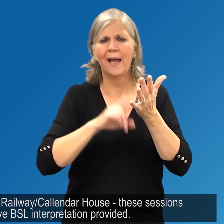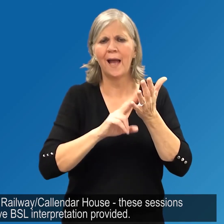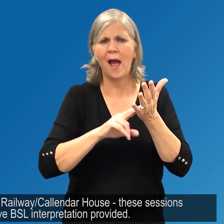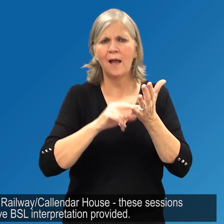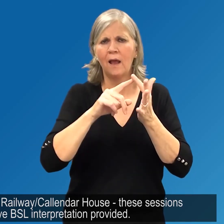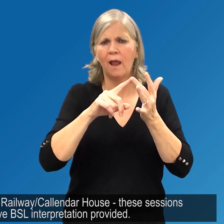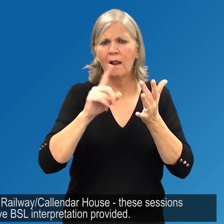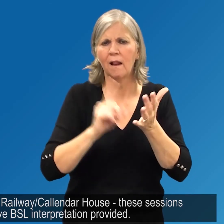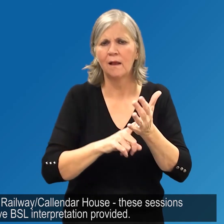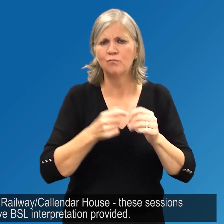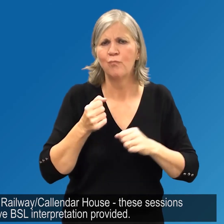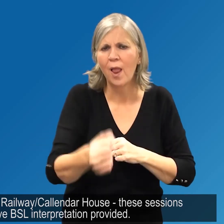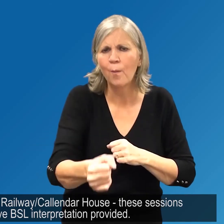provided.